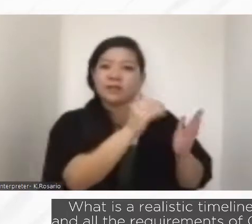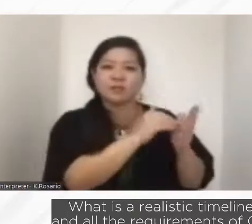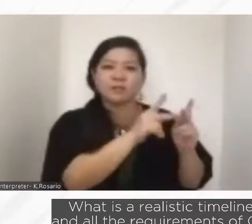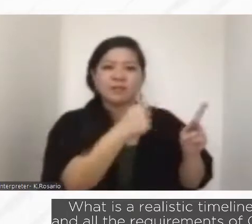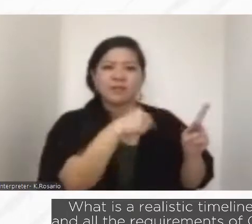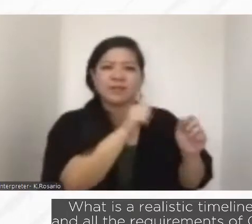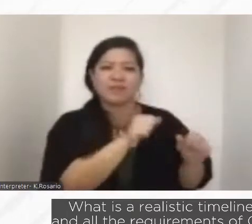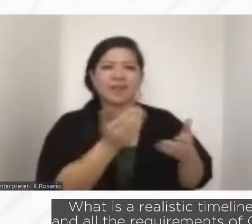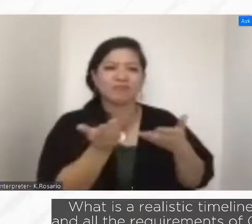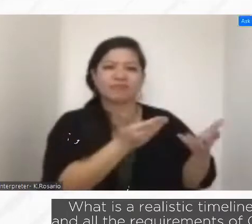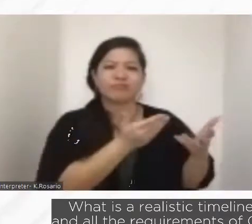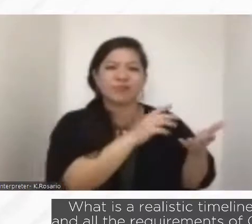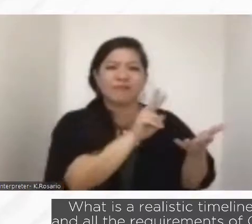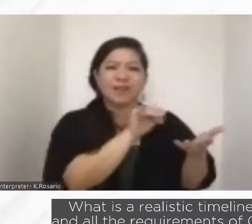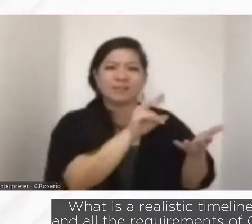herd immunity in Guam